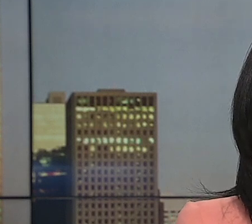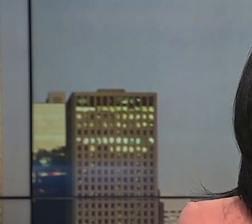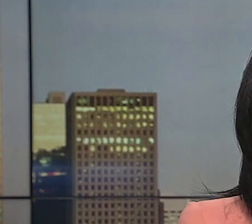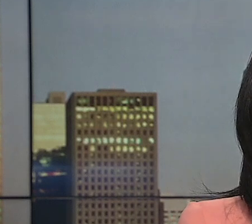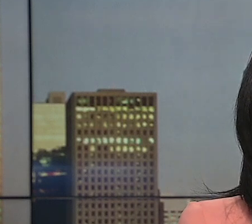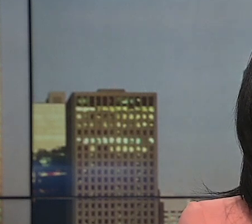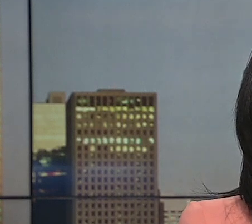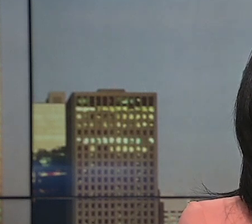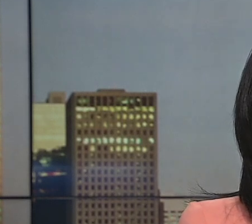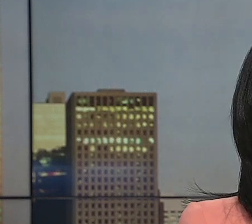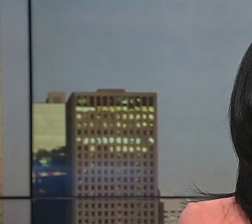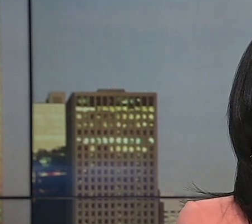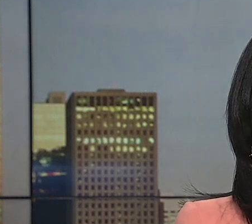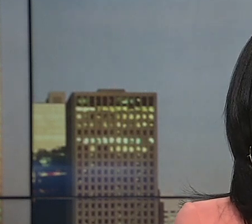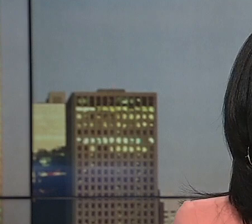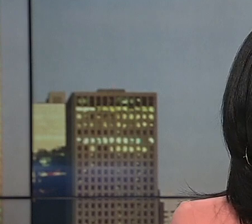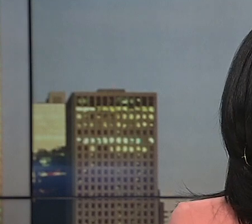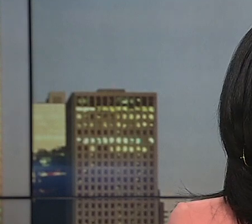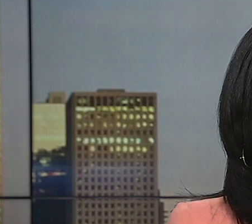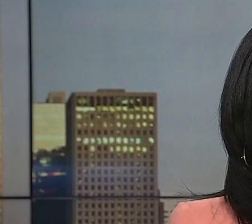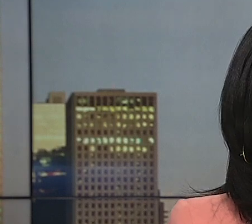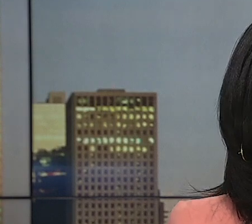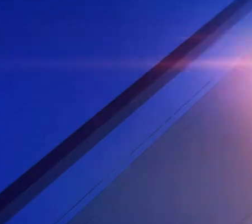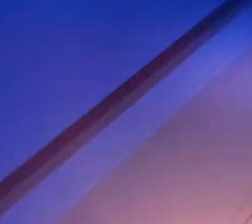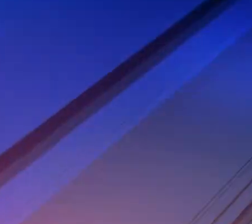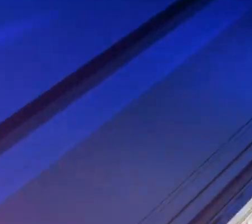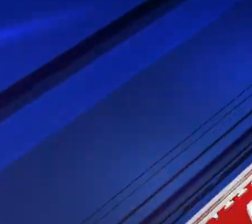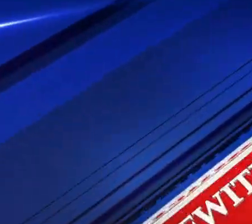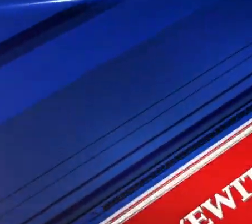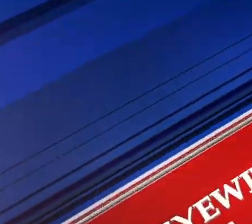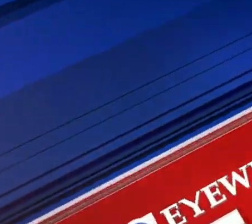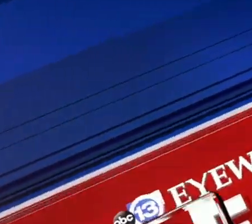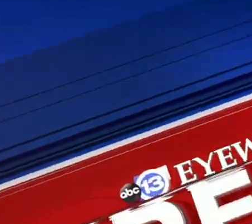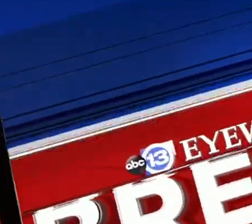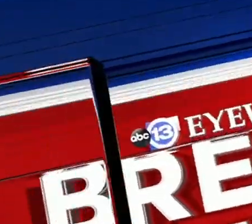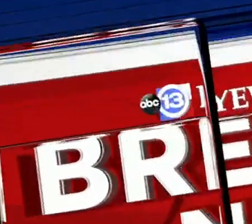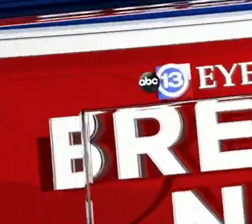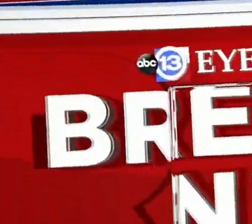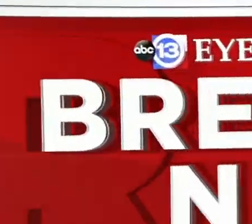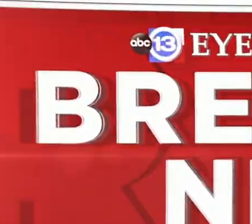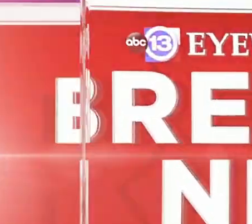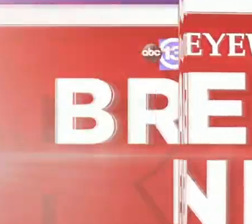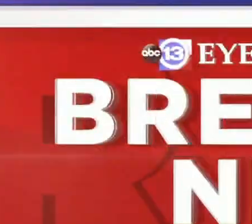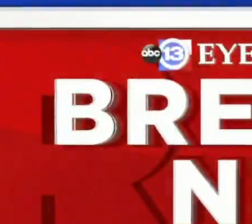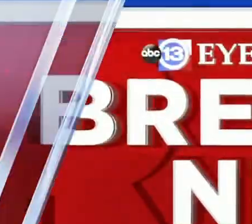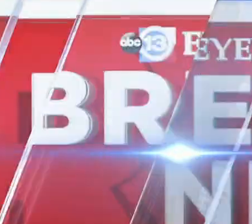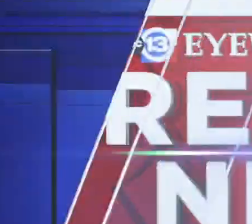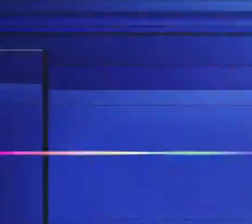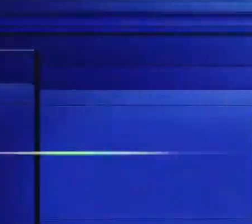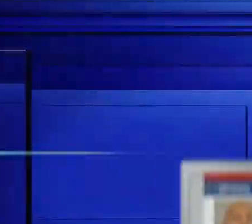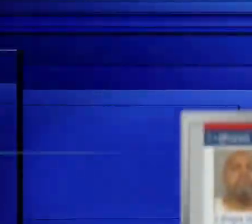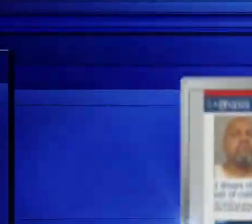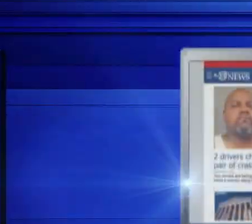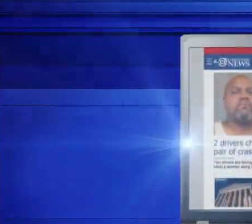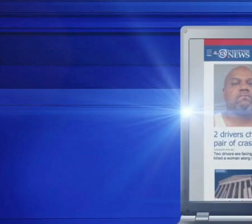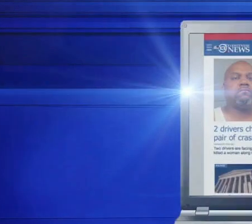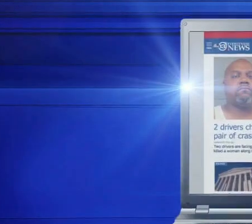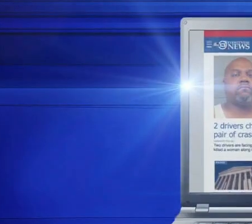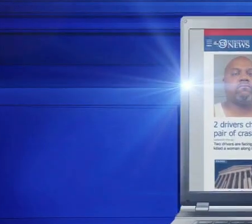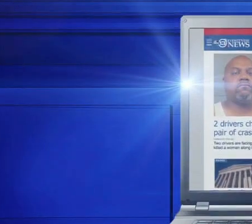can go to abc13.com as well as our news app. Have a great day. This has been breaking news from ABC 13. For more